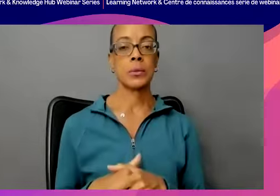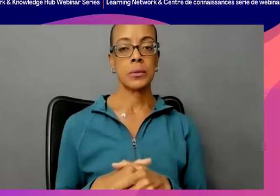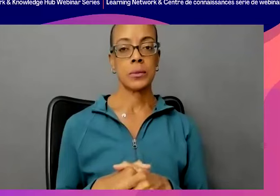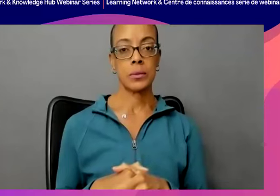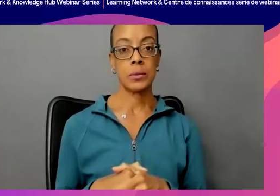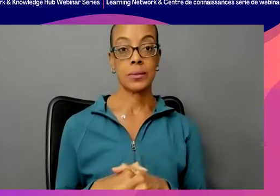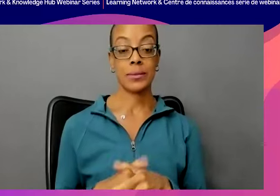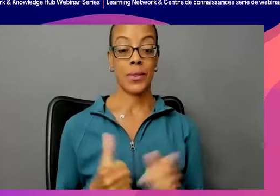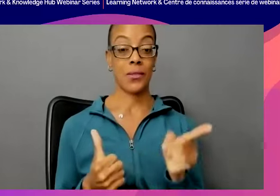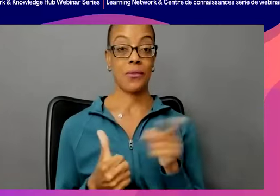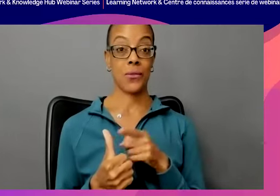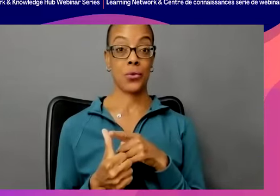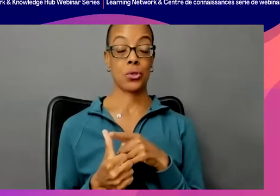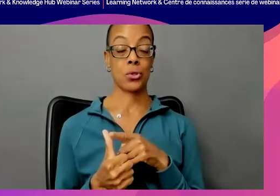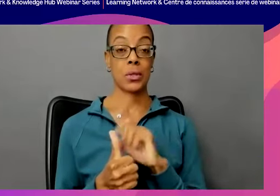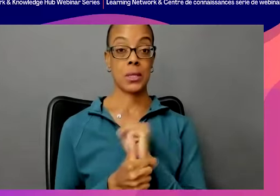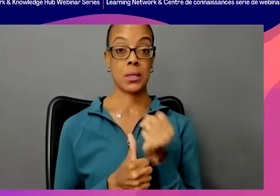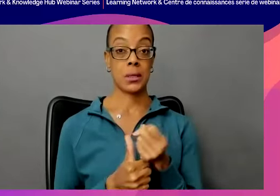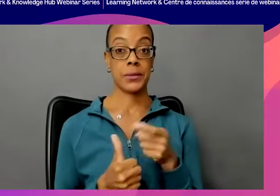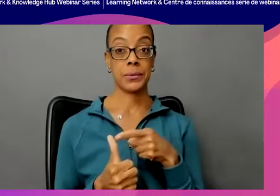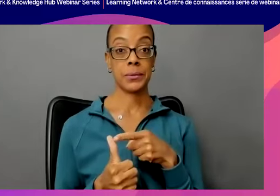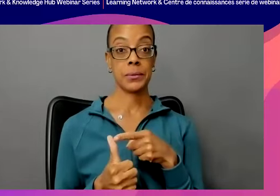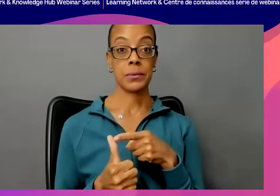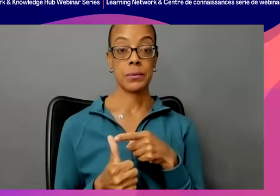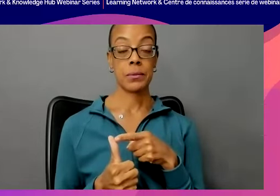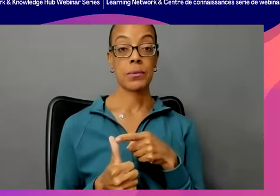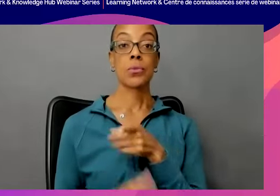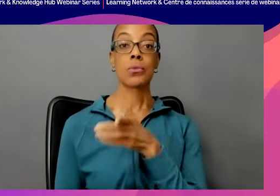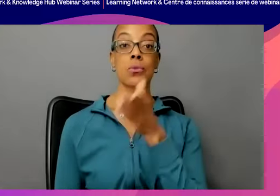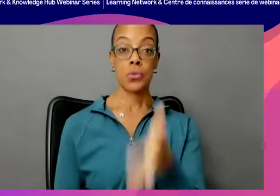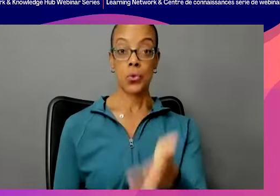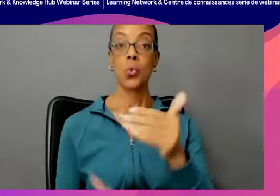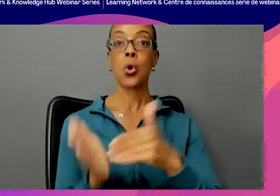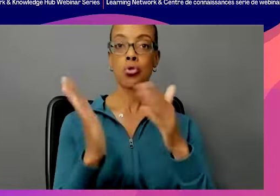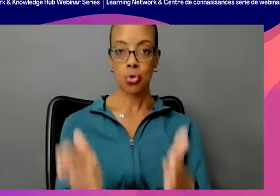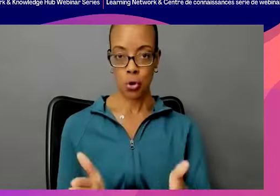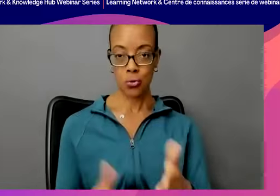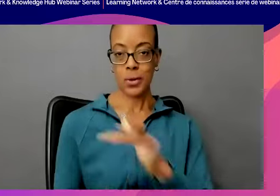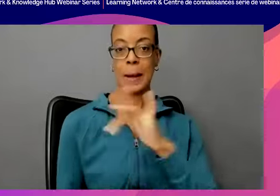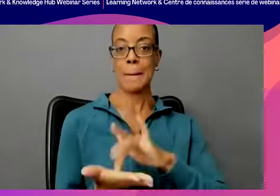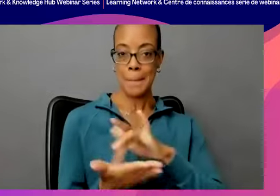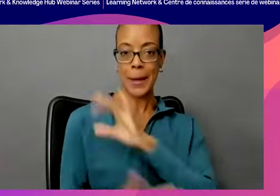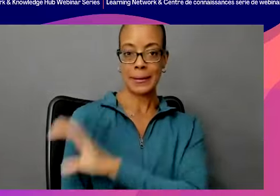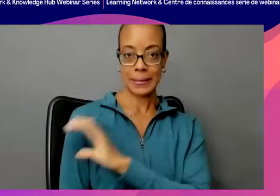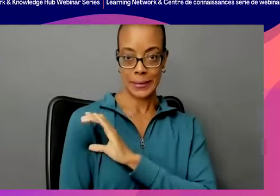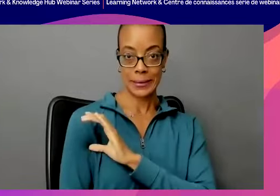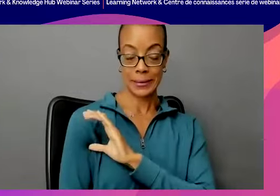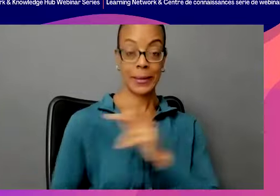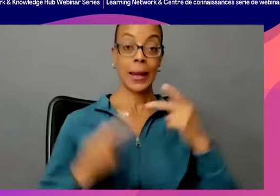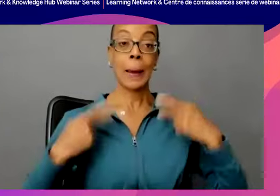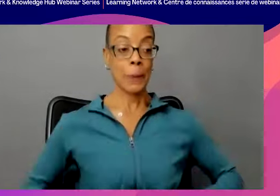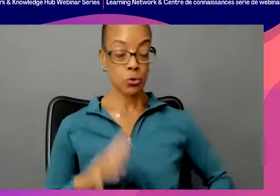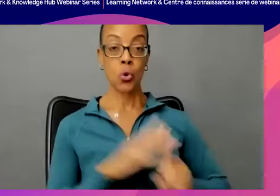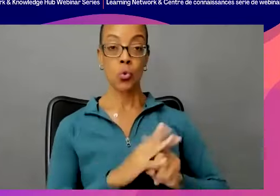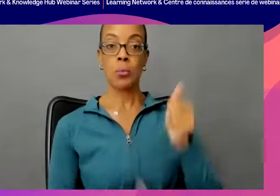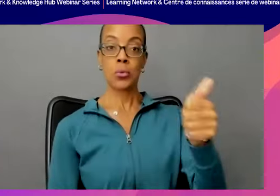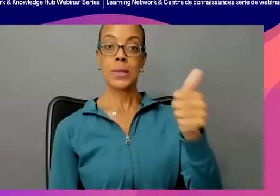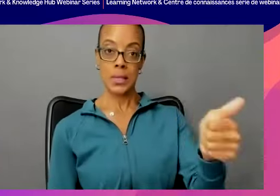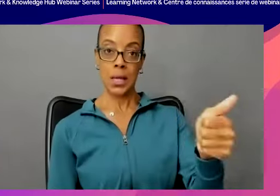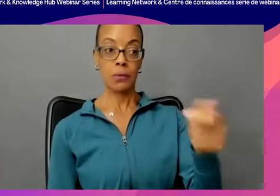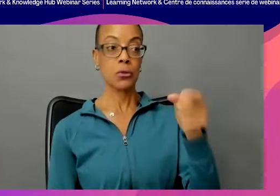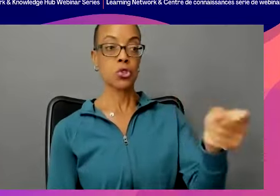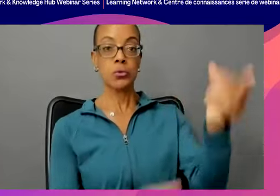For the first scenario, you're working as a doctor in a medical clinic. You have a drop-in patient come in on her own. She starts